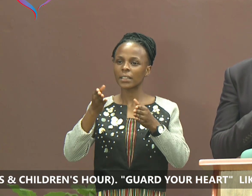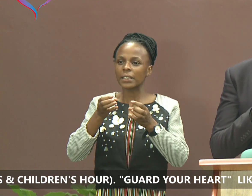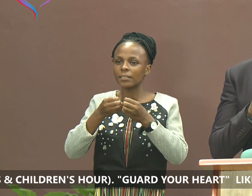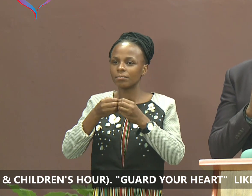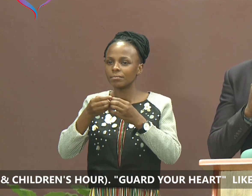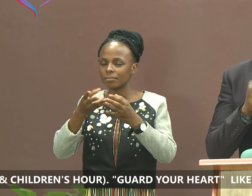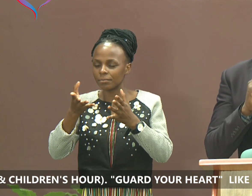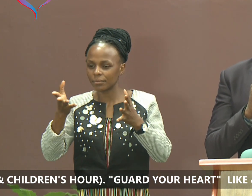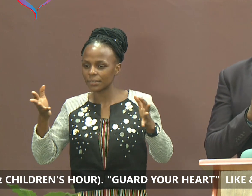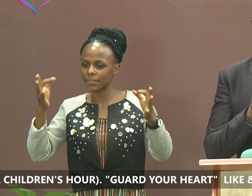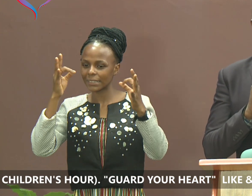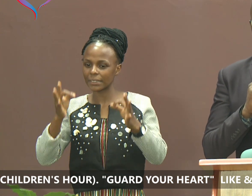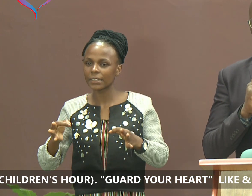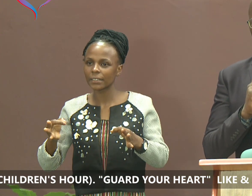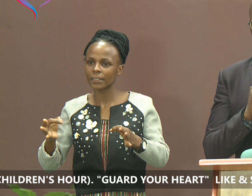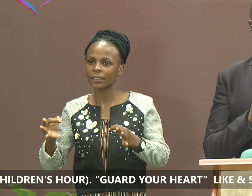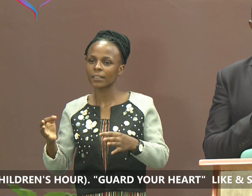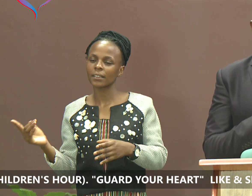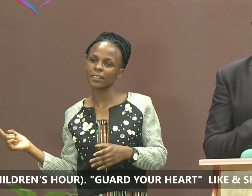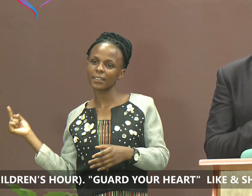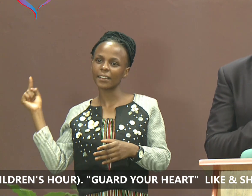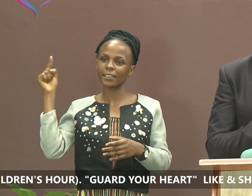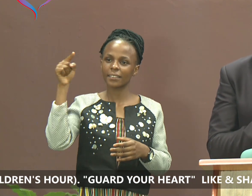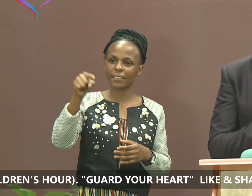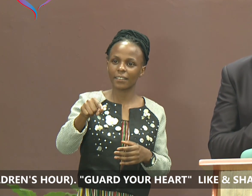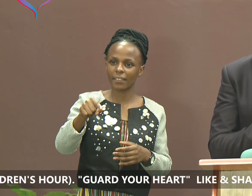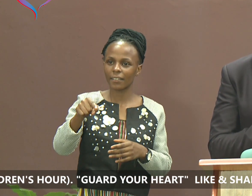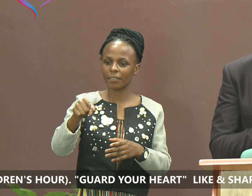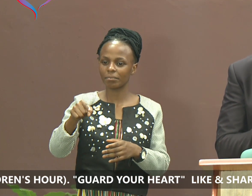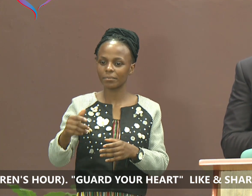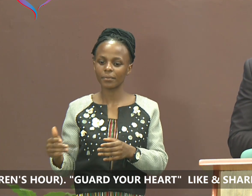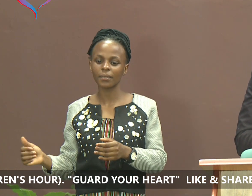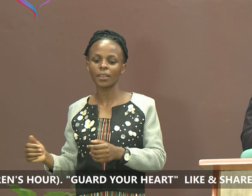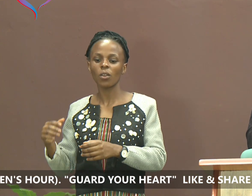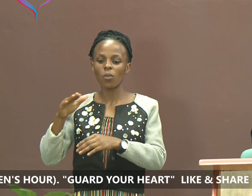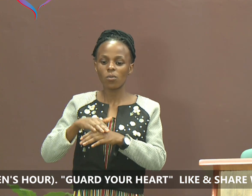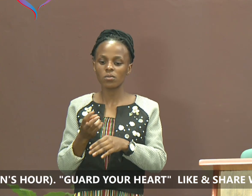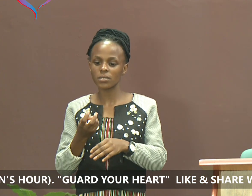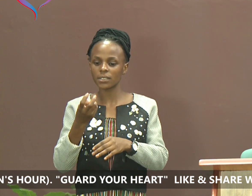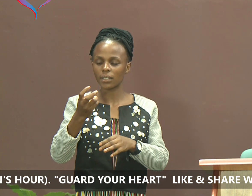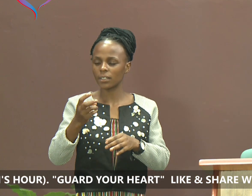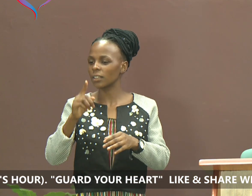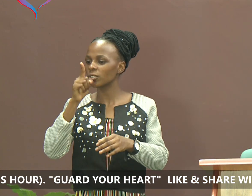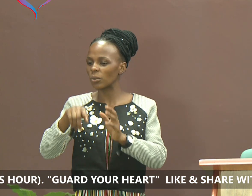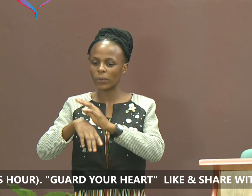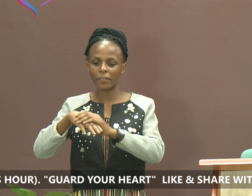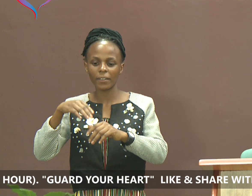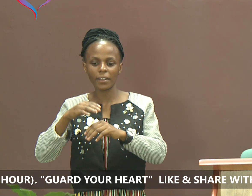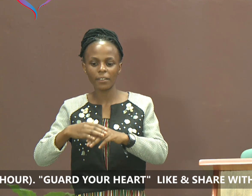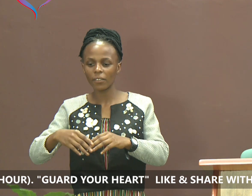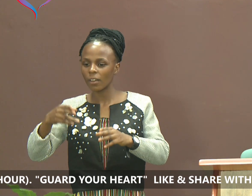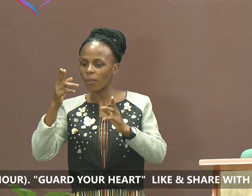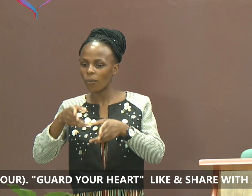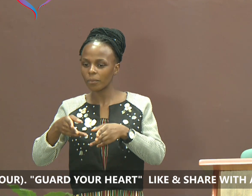very many things that come along that you did not expect as the journey goes on. Naye waliyo ebintu bingi ebigenze bijja